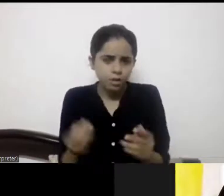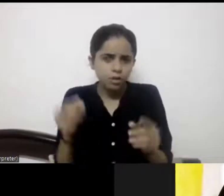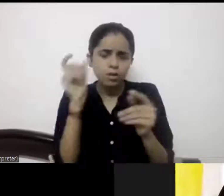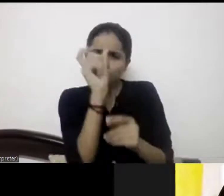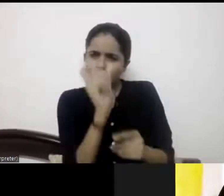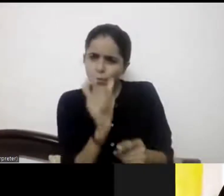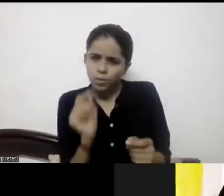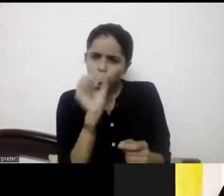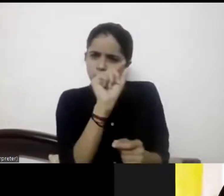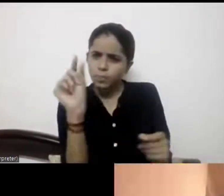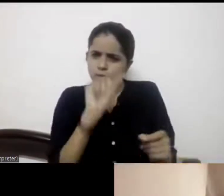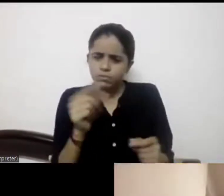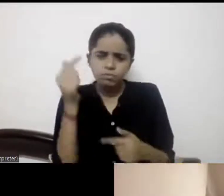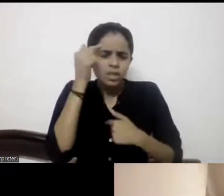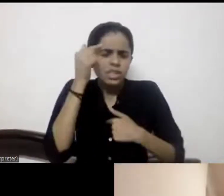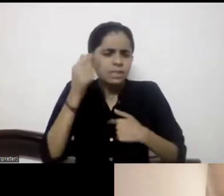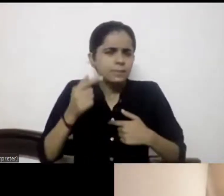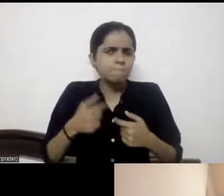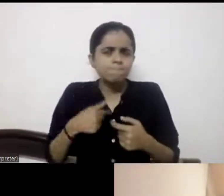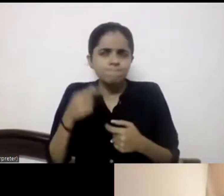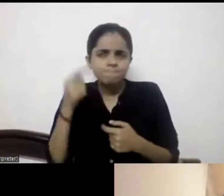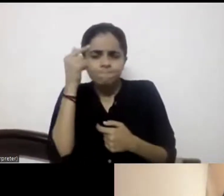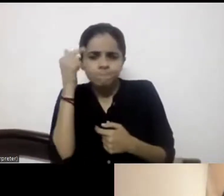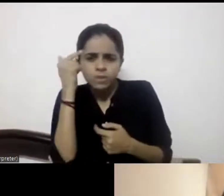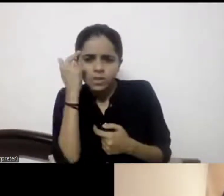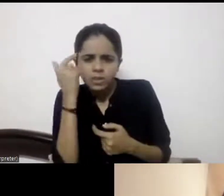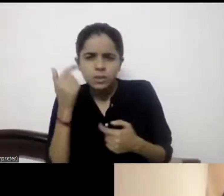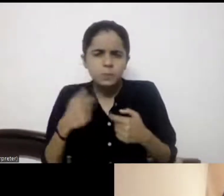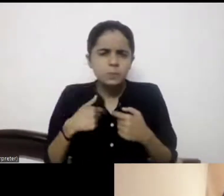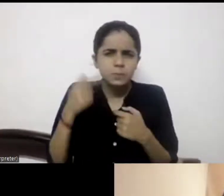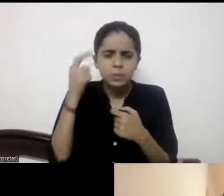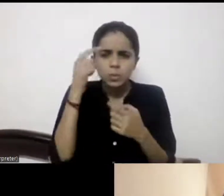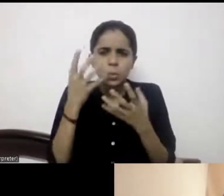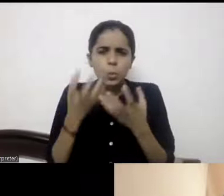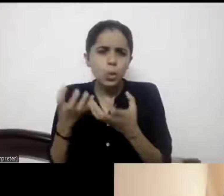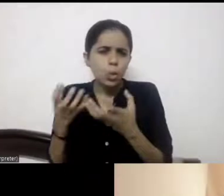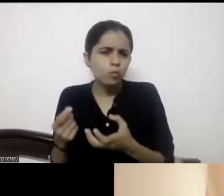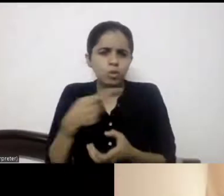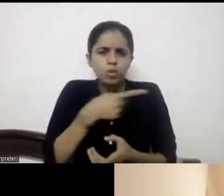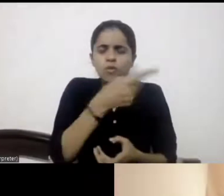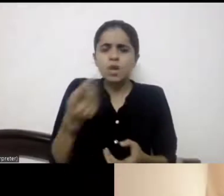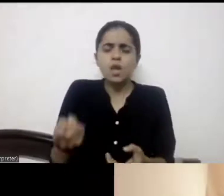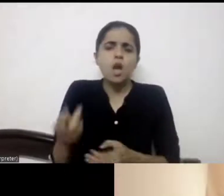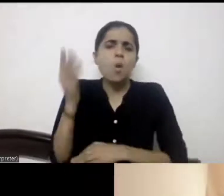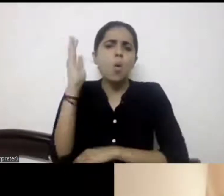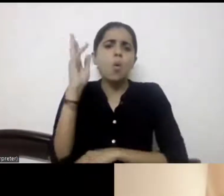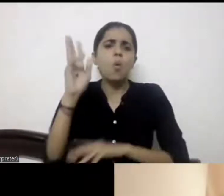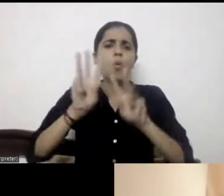was just curious to know why are we all here for this workshop,